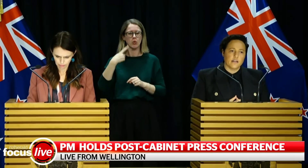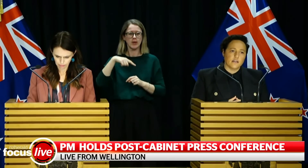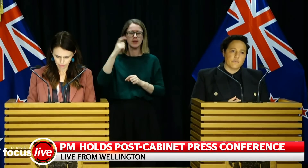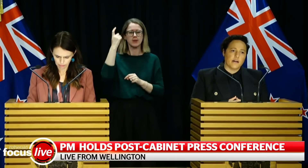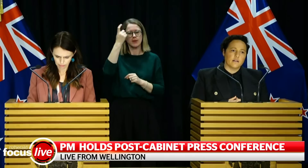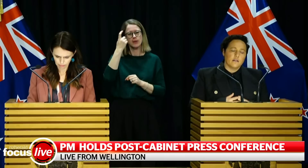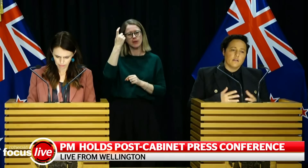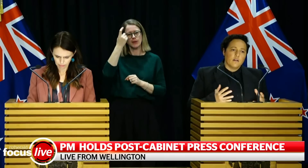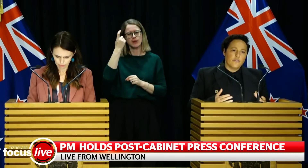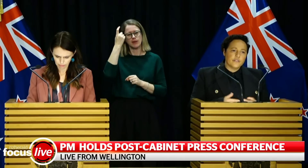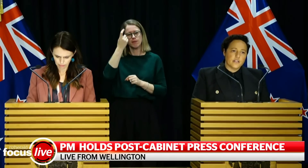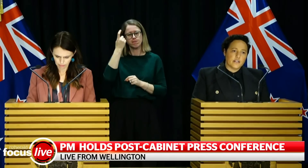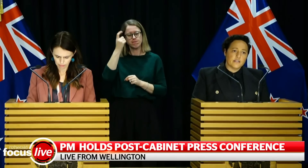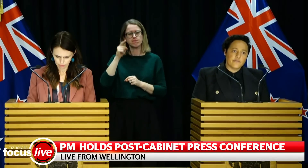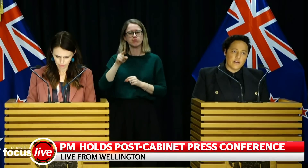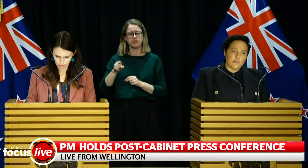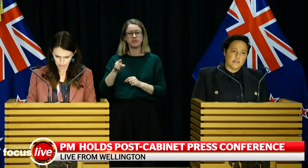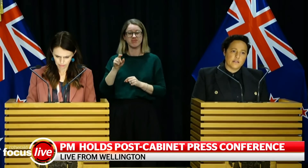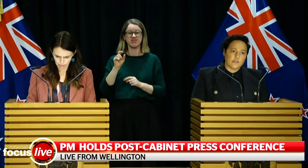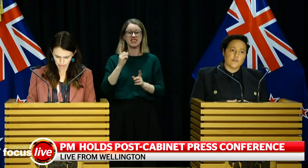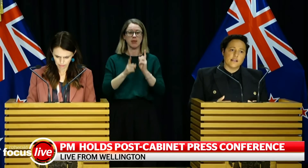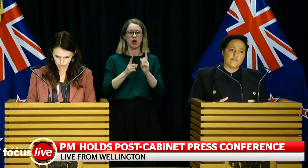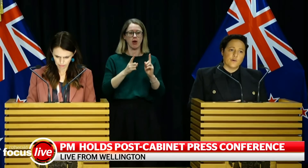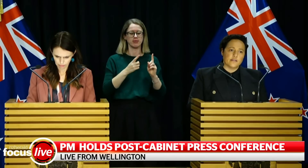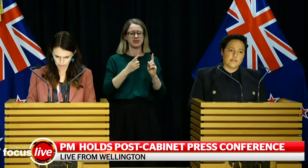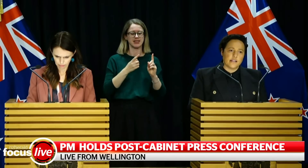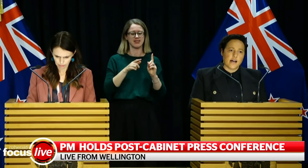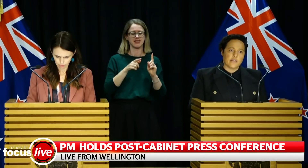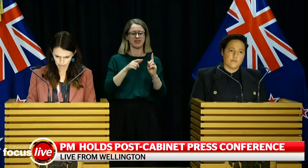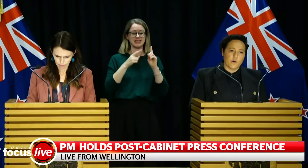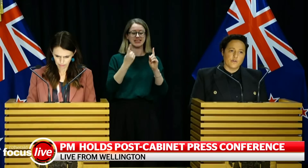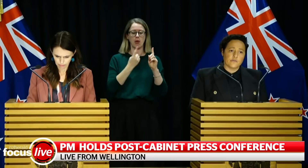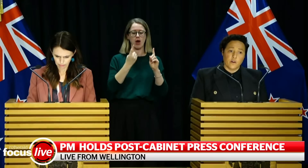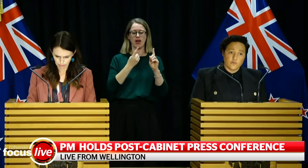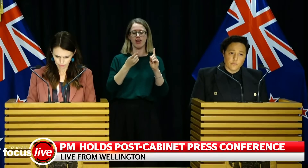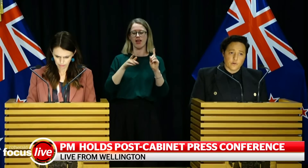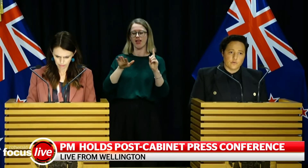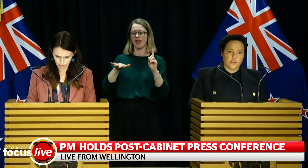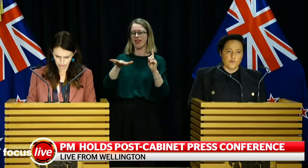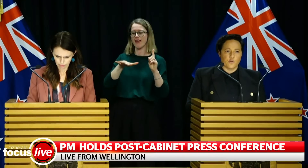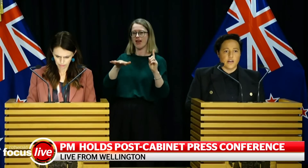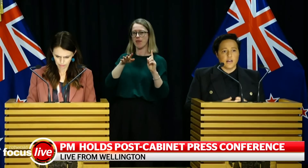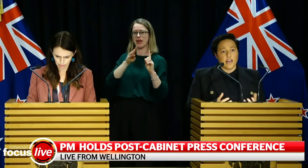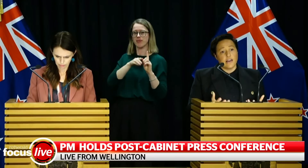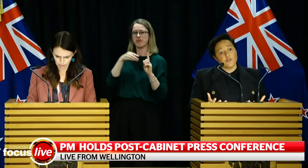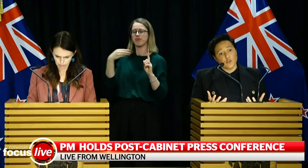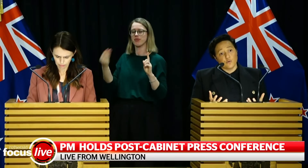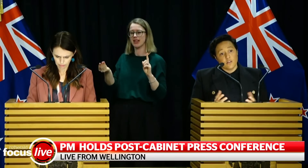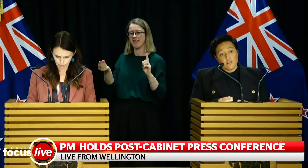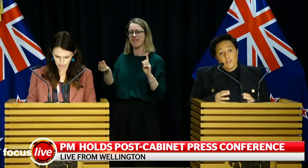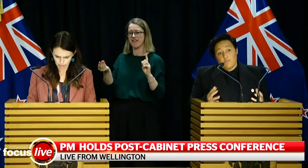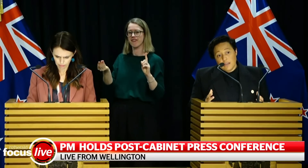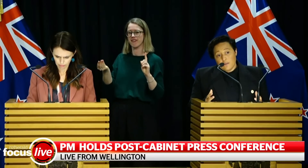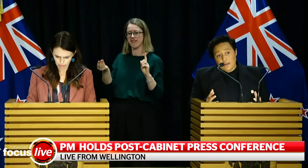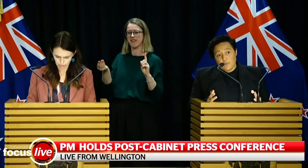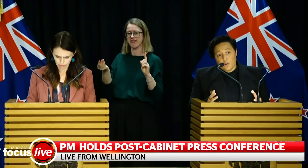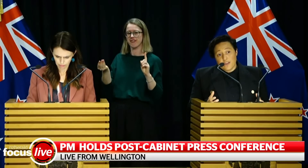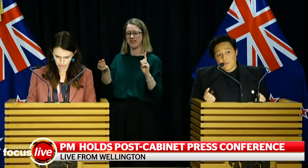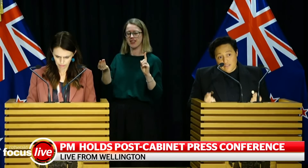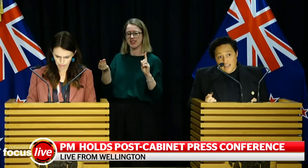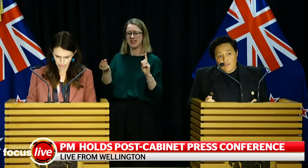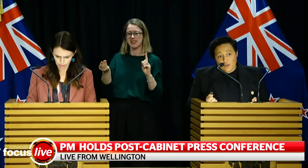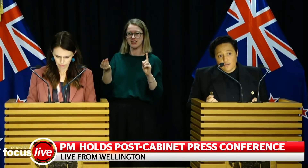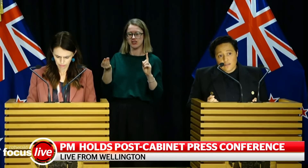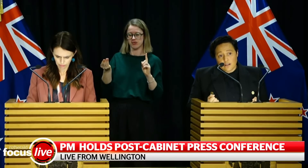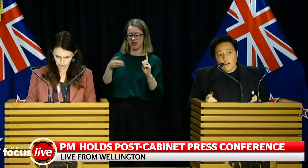into thinking about. Often it is families and those loved ones that are the most vulnerable to have to be the people